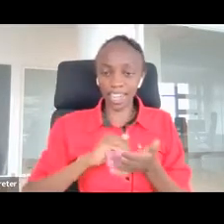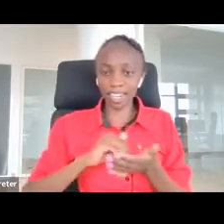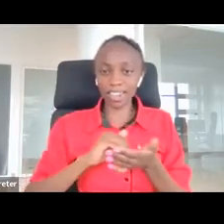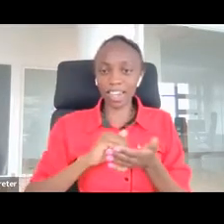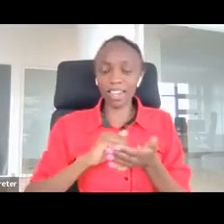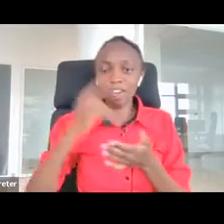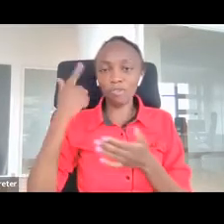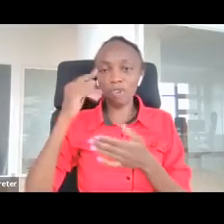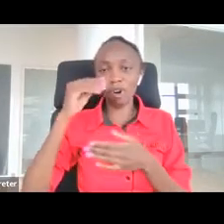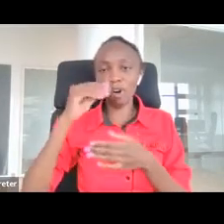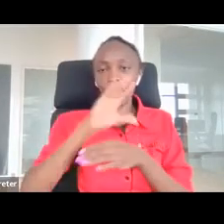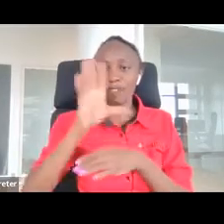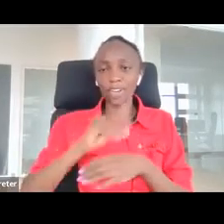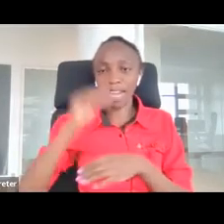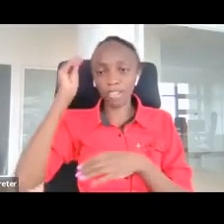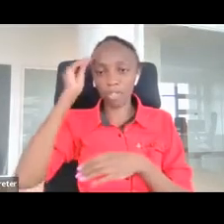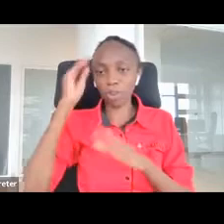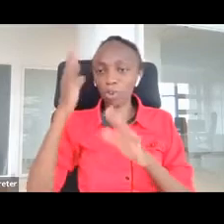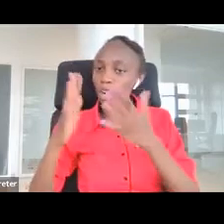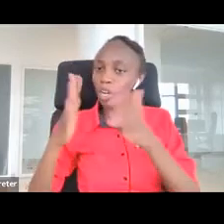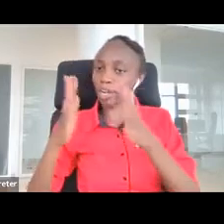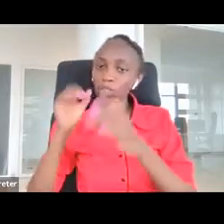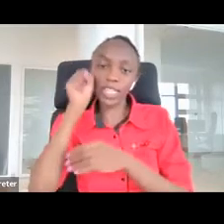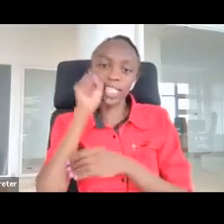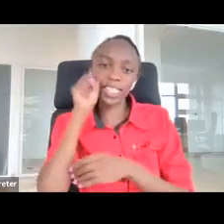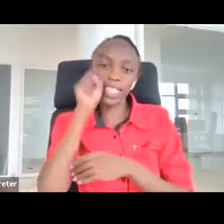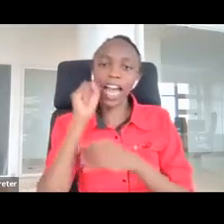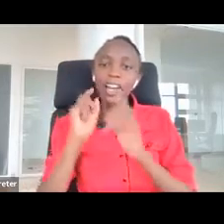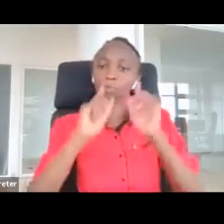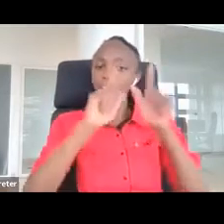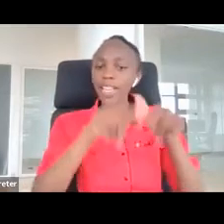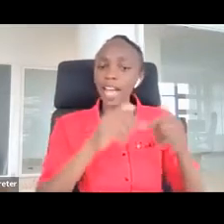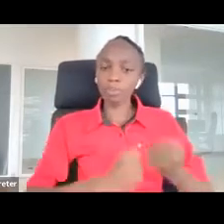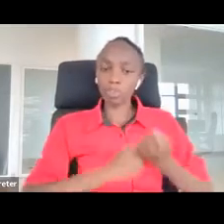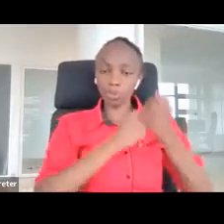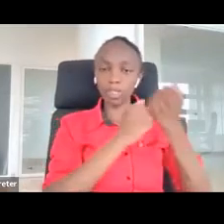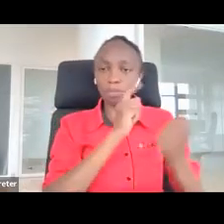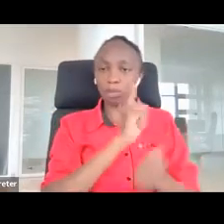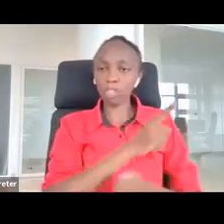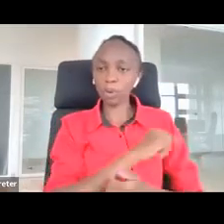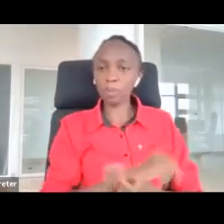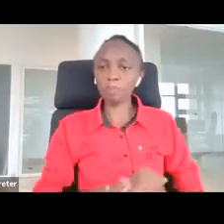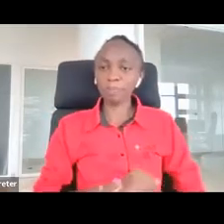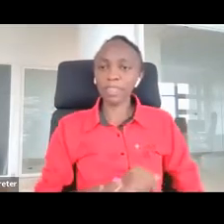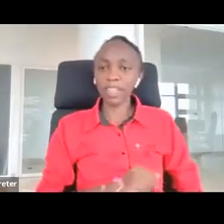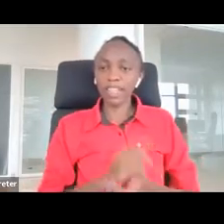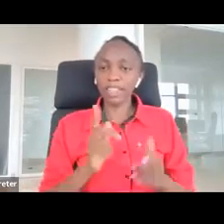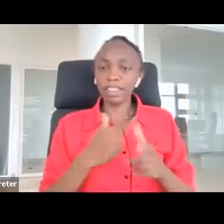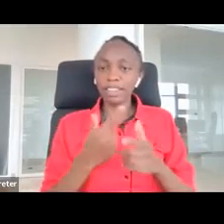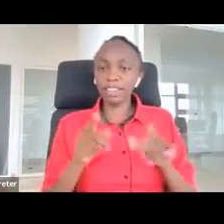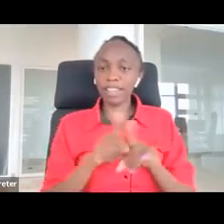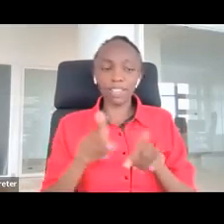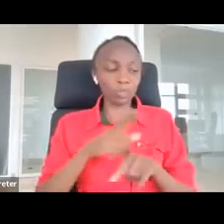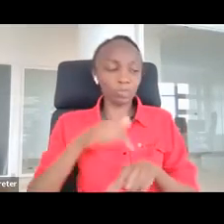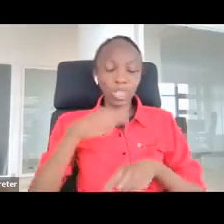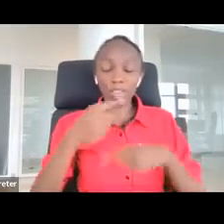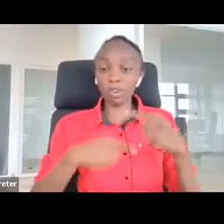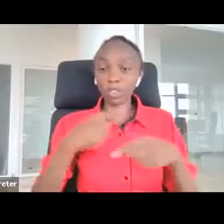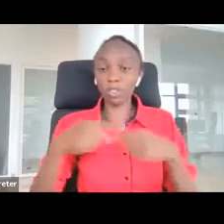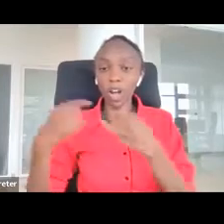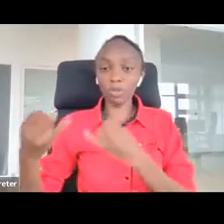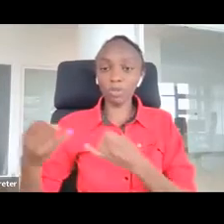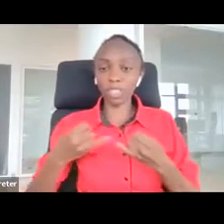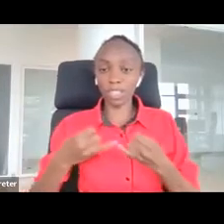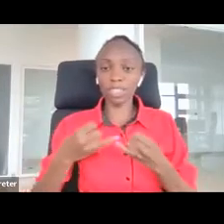advance, Sheila, and we'll sure be there to support you. And now moving on, I'd like to introduce to us Mr.